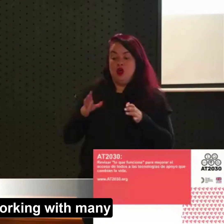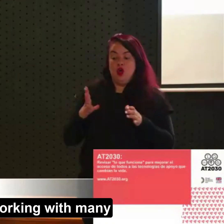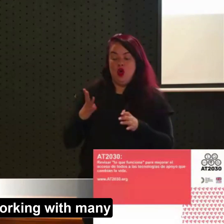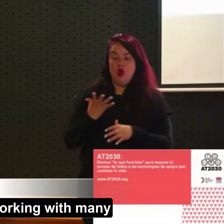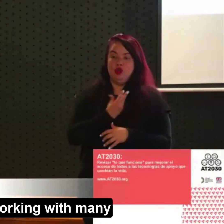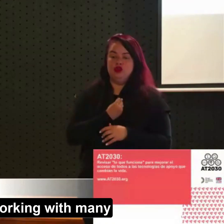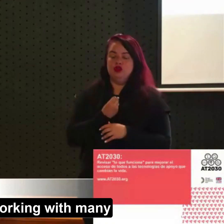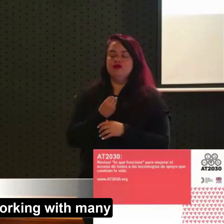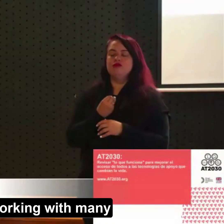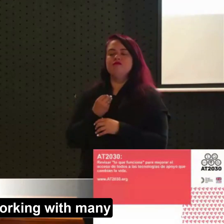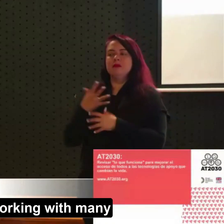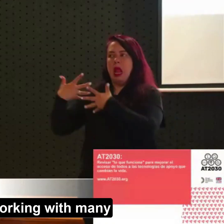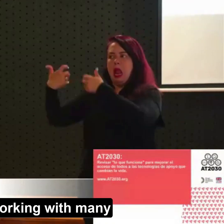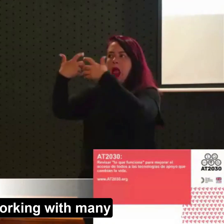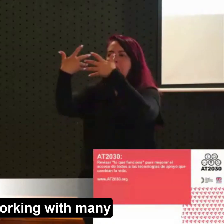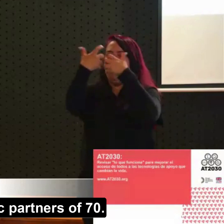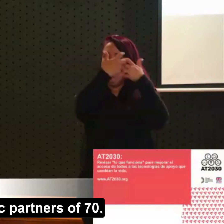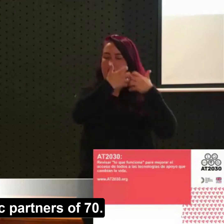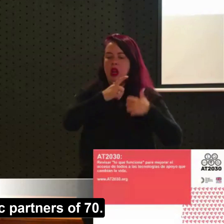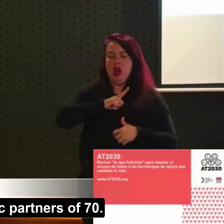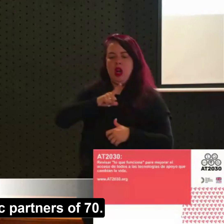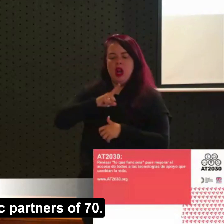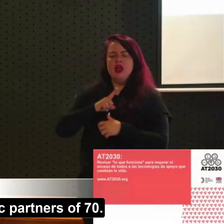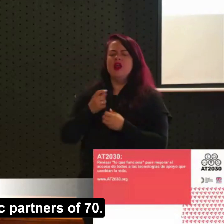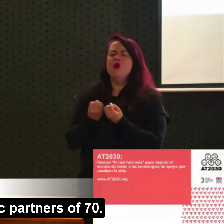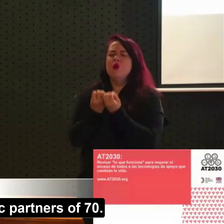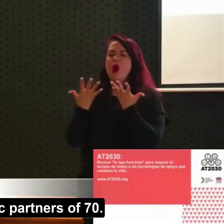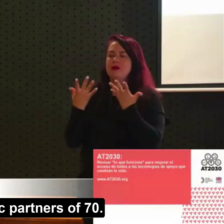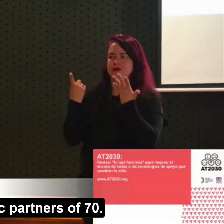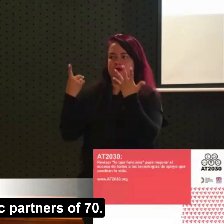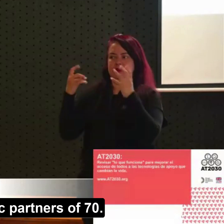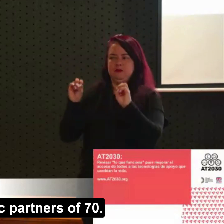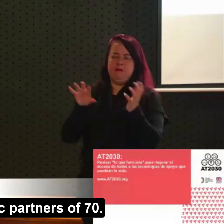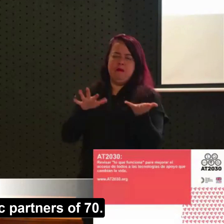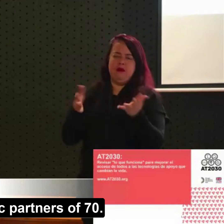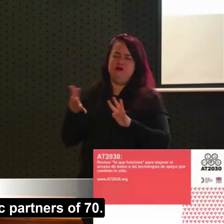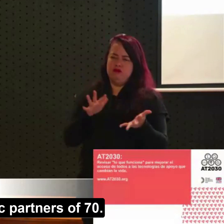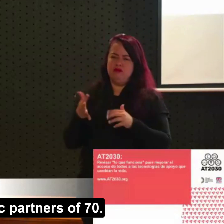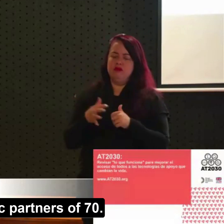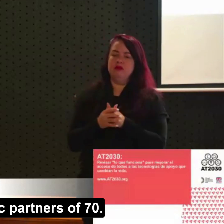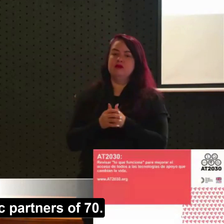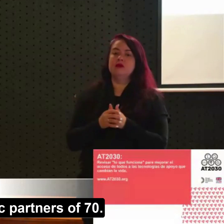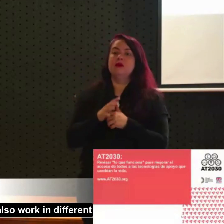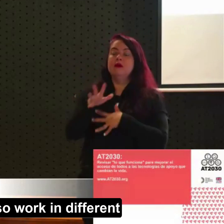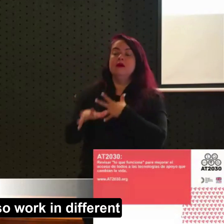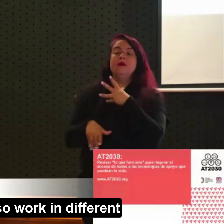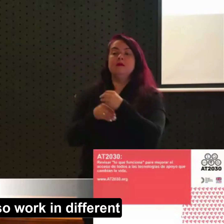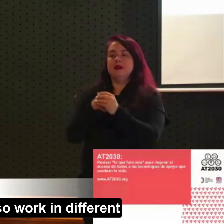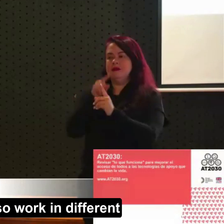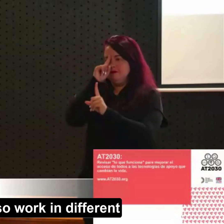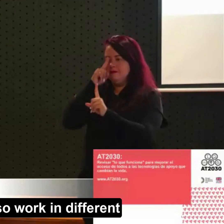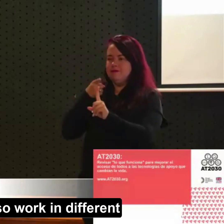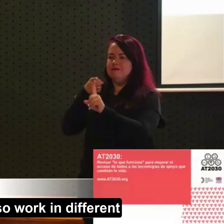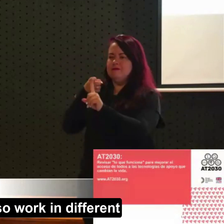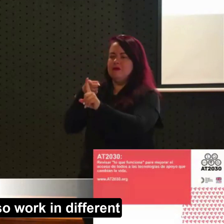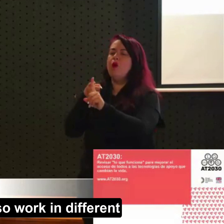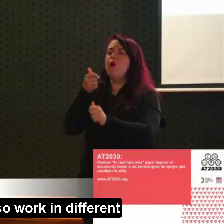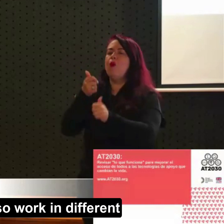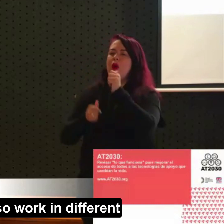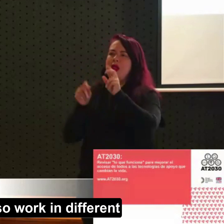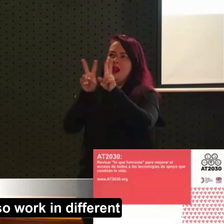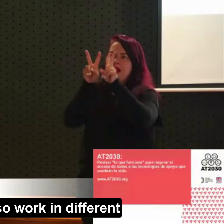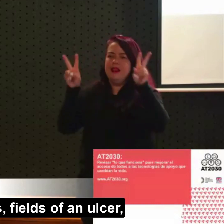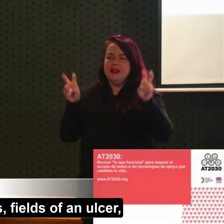We are working with many strategic partners, over 70, and we